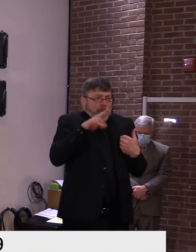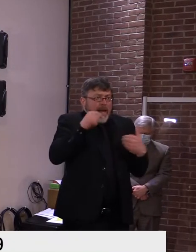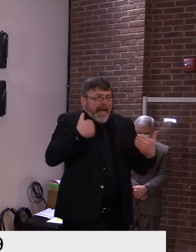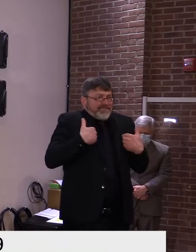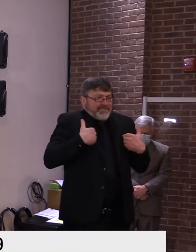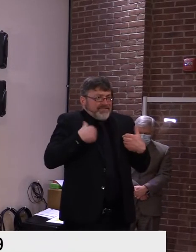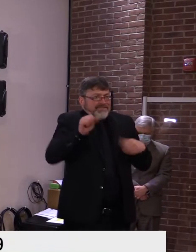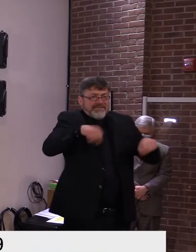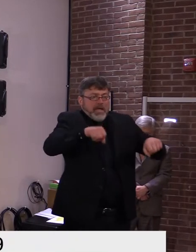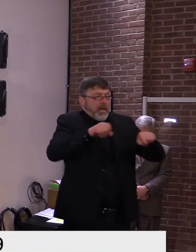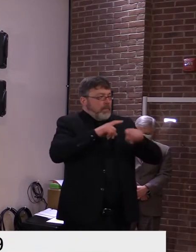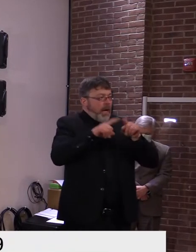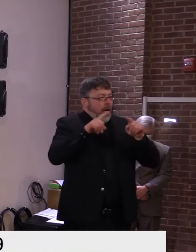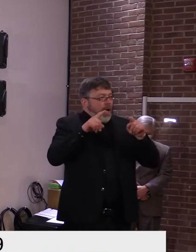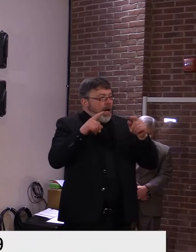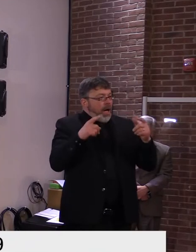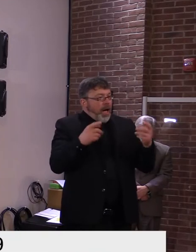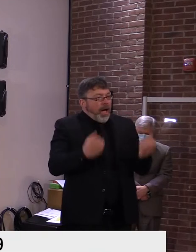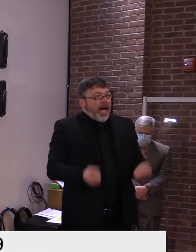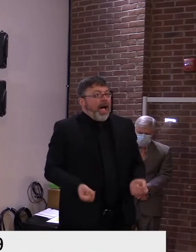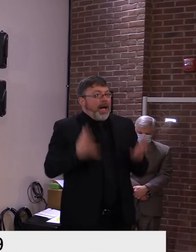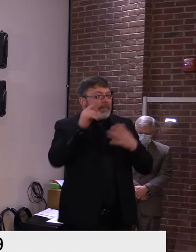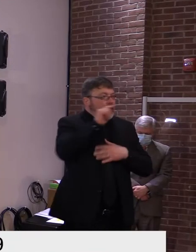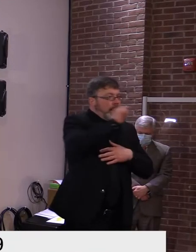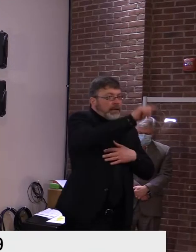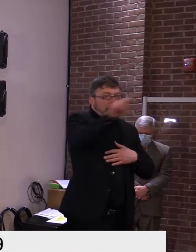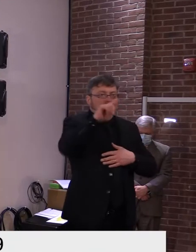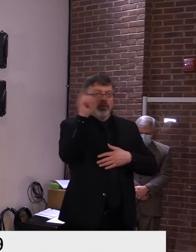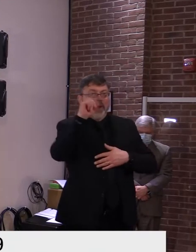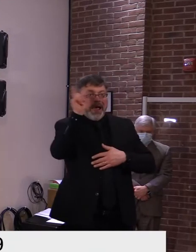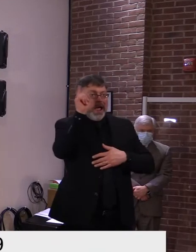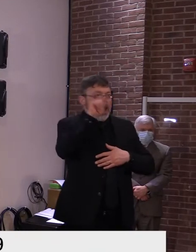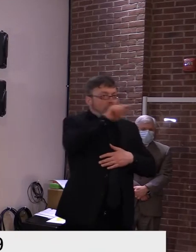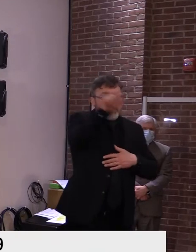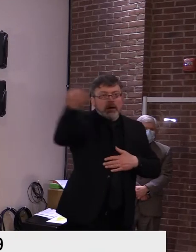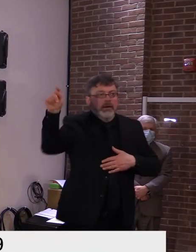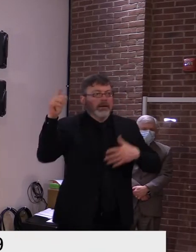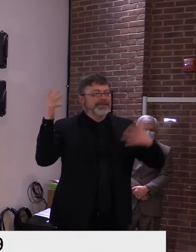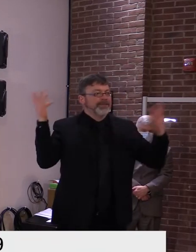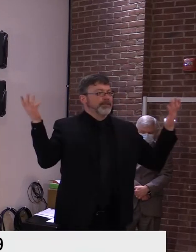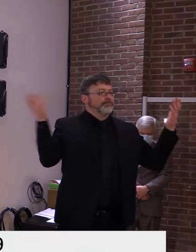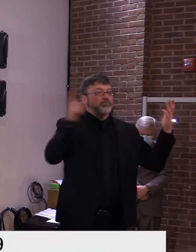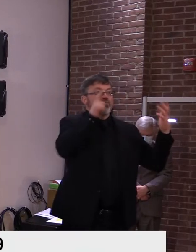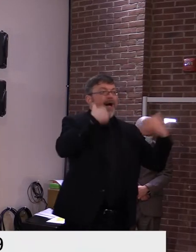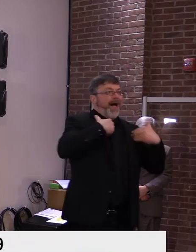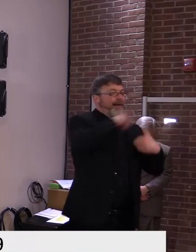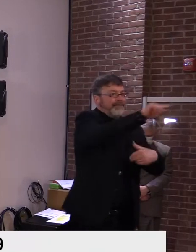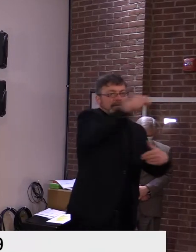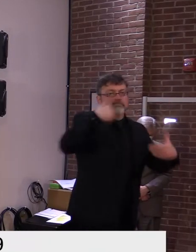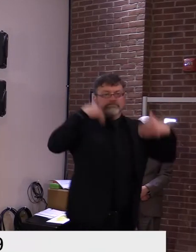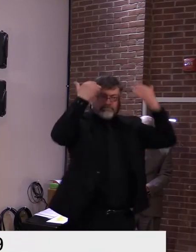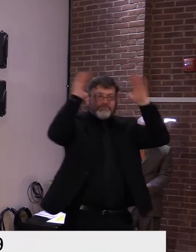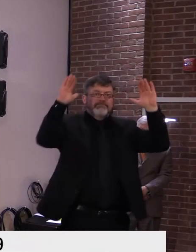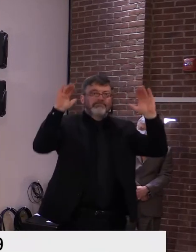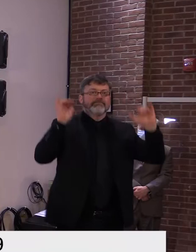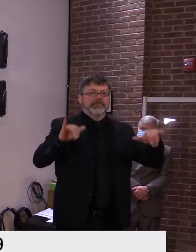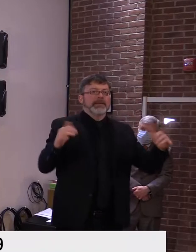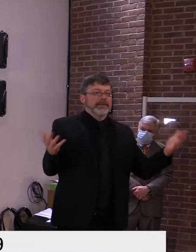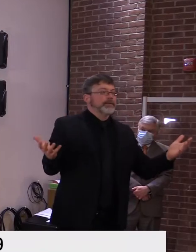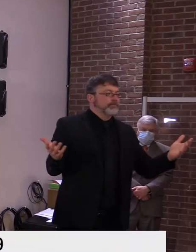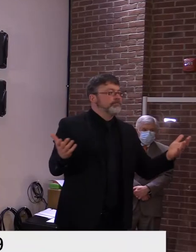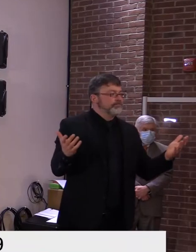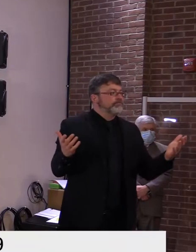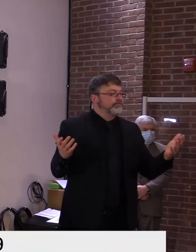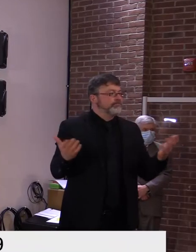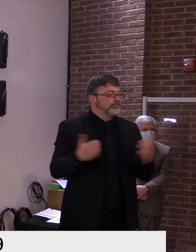increase in terms of the percentage of total strains that we see. So that's playing a real role. The University of Vermont has had some ups